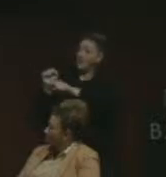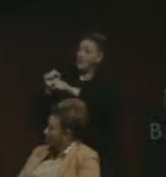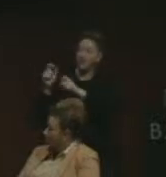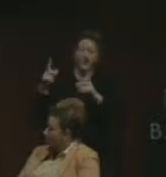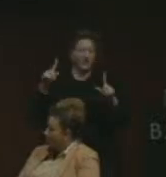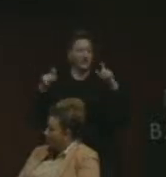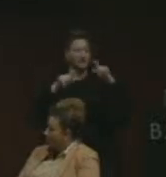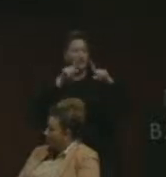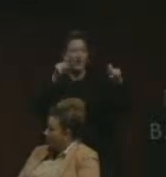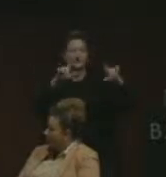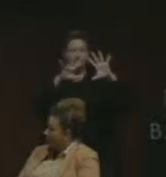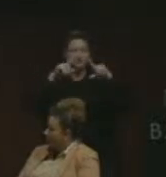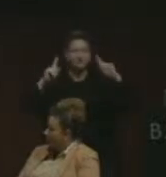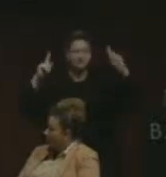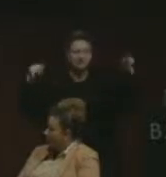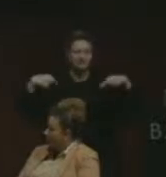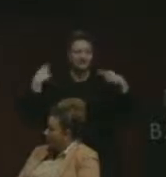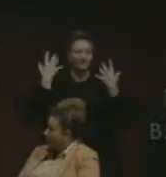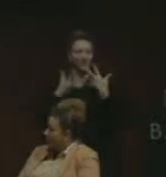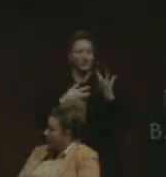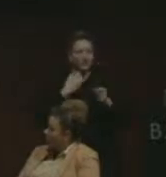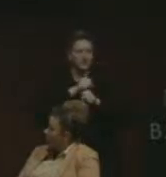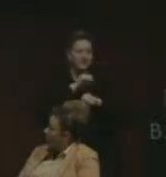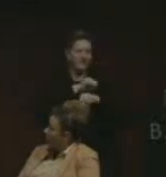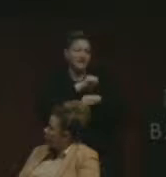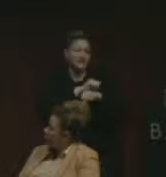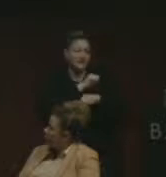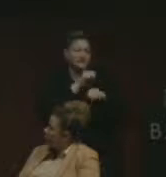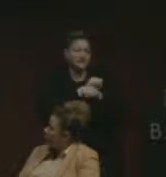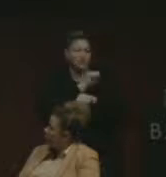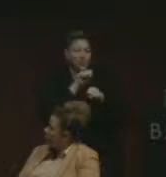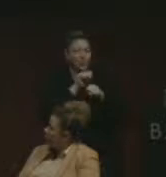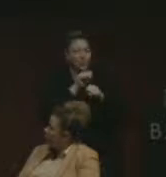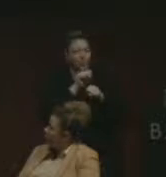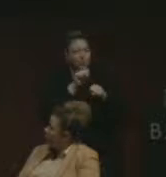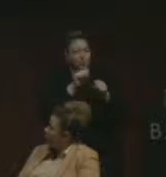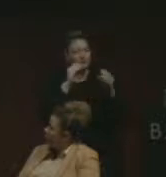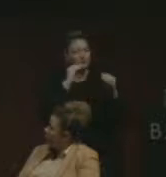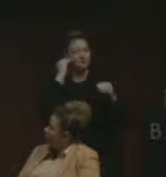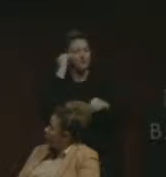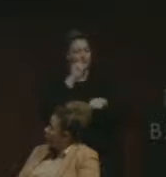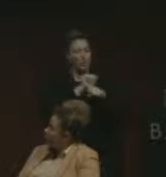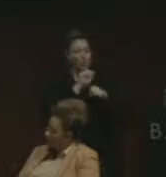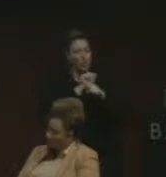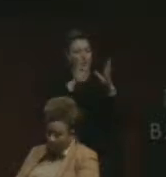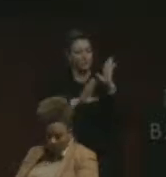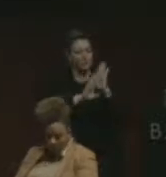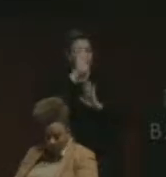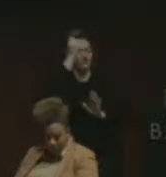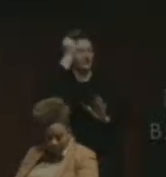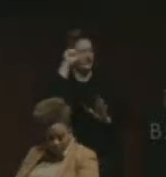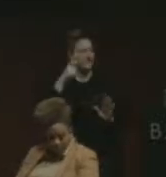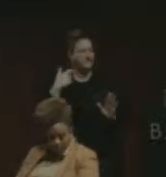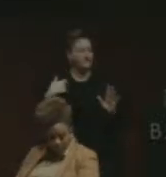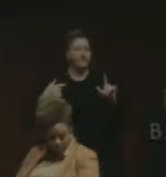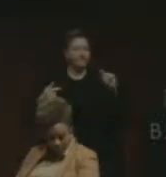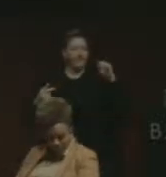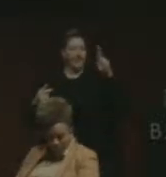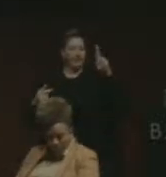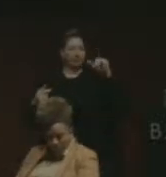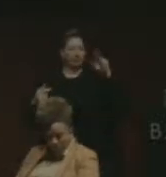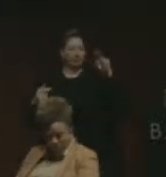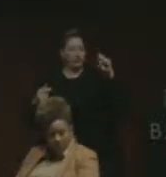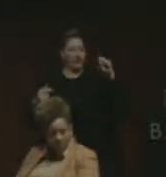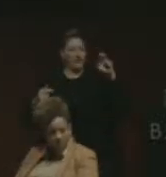posed for years and years in the domestic workers movement. I'd like to start with the transnational. I went to the United Nations